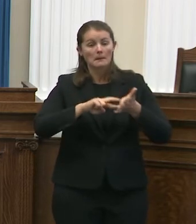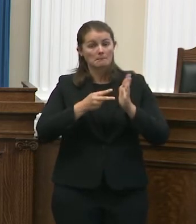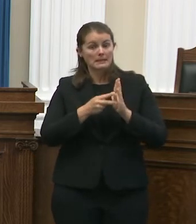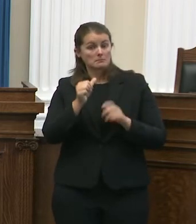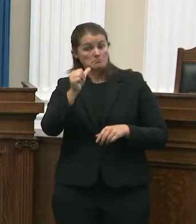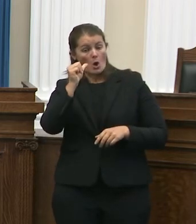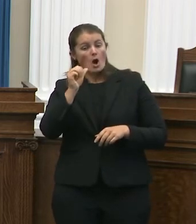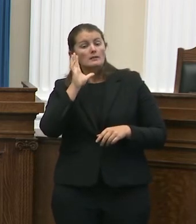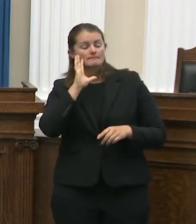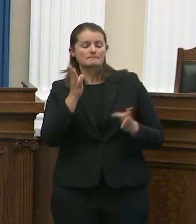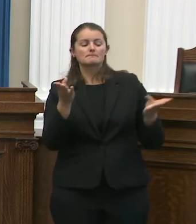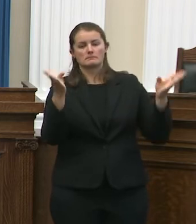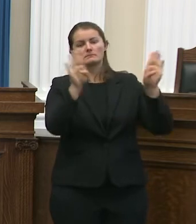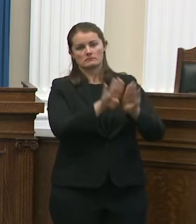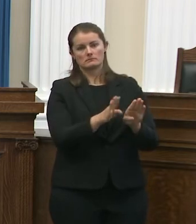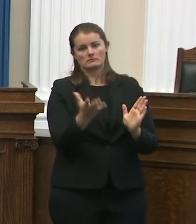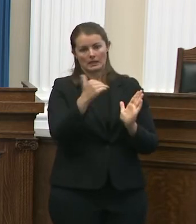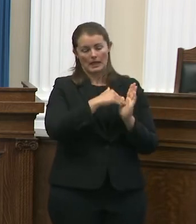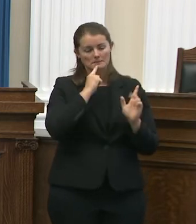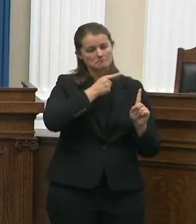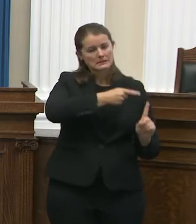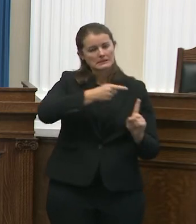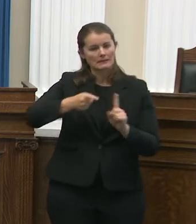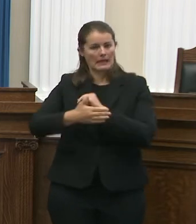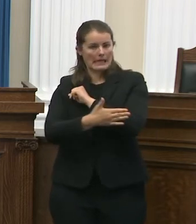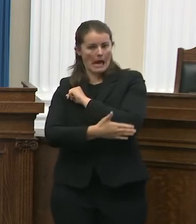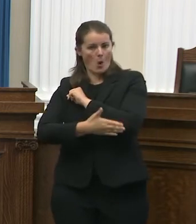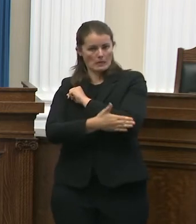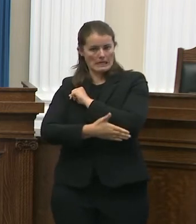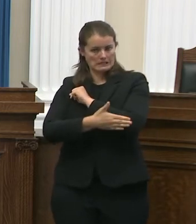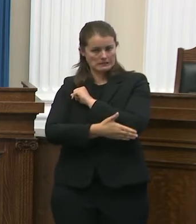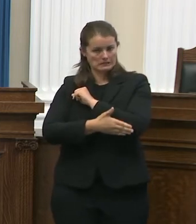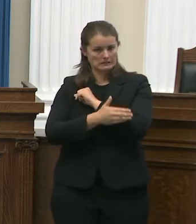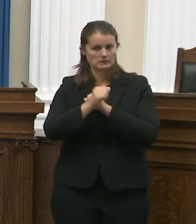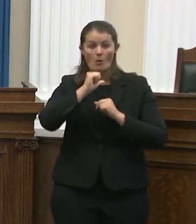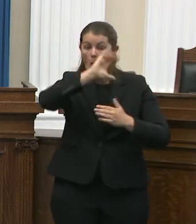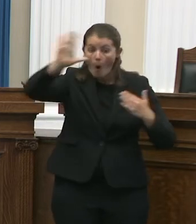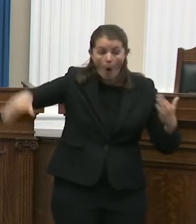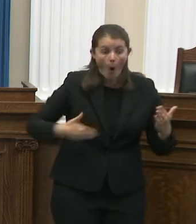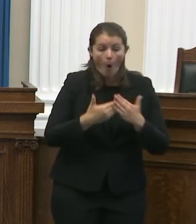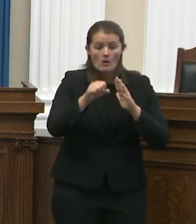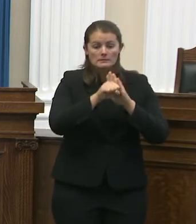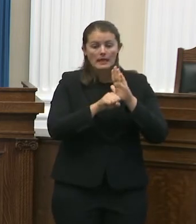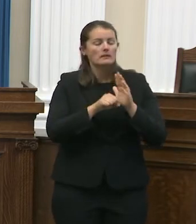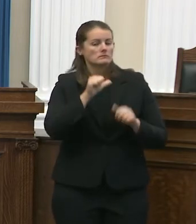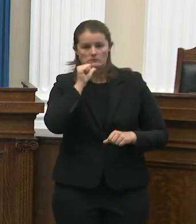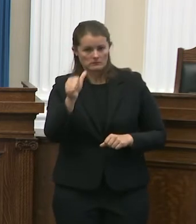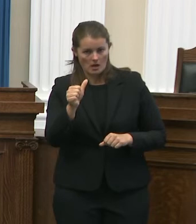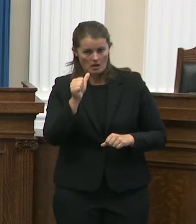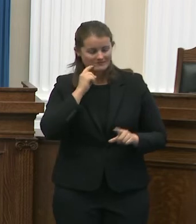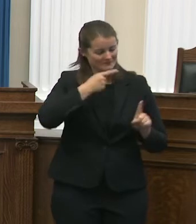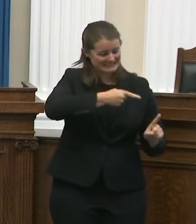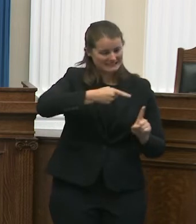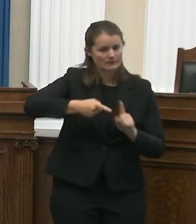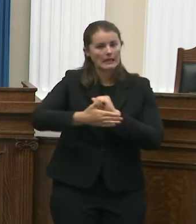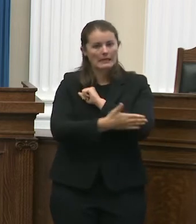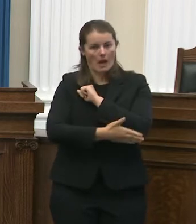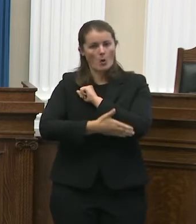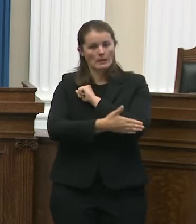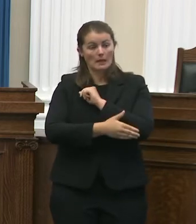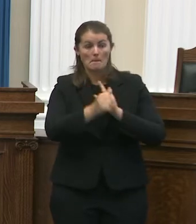the names of the counties that will be required to close bars tomorrow, beginning at 11:59 p.m. per this